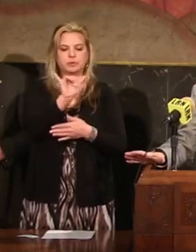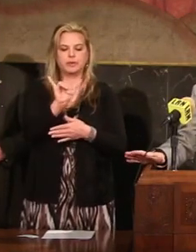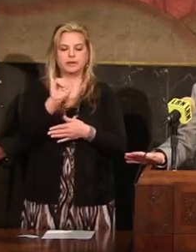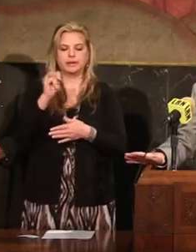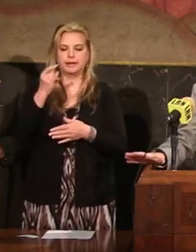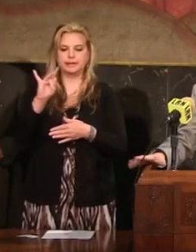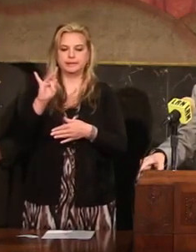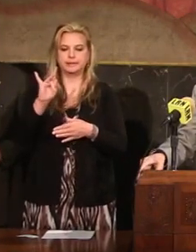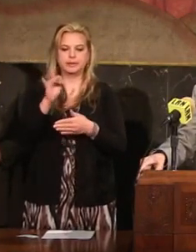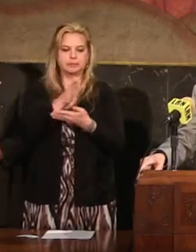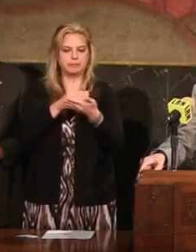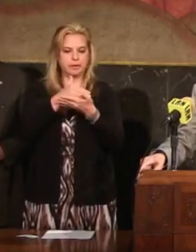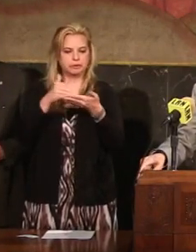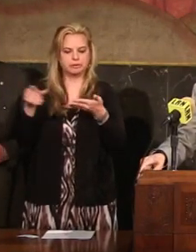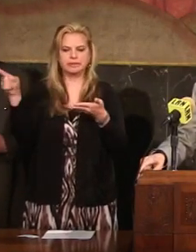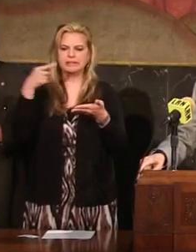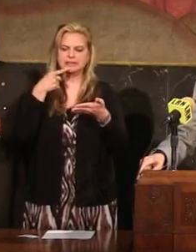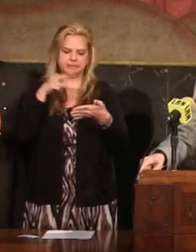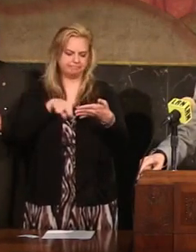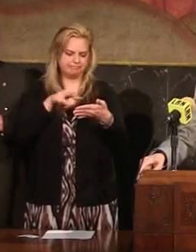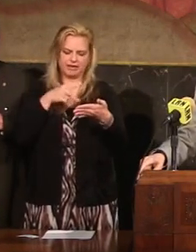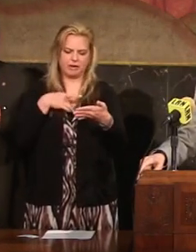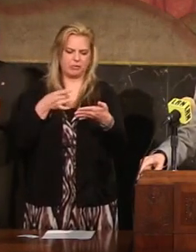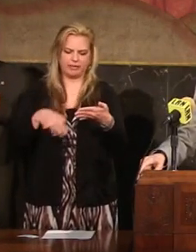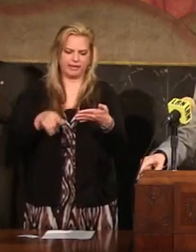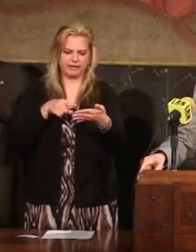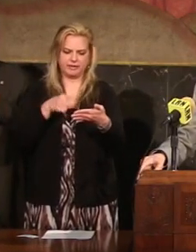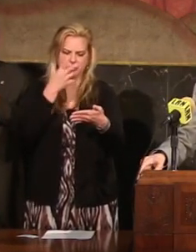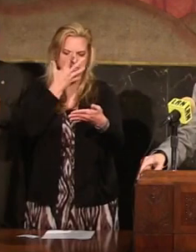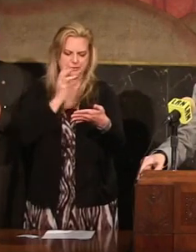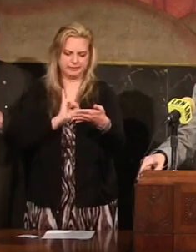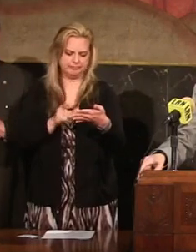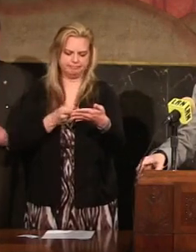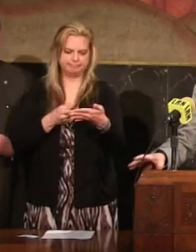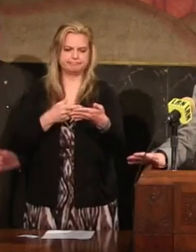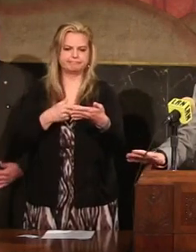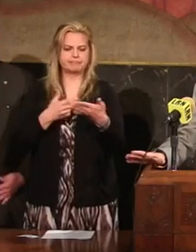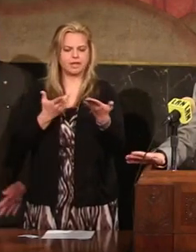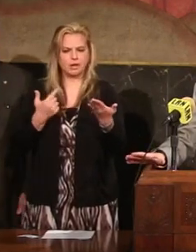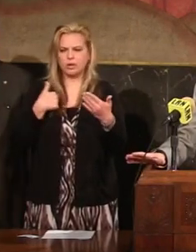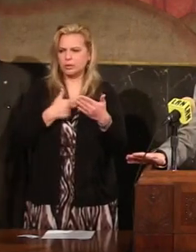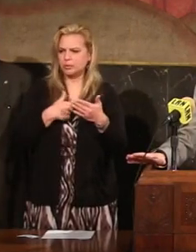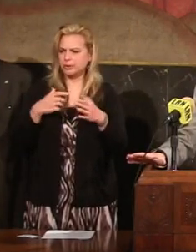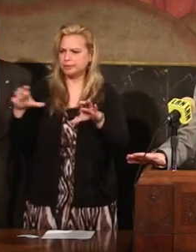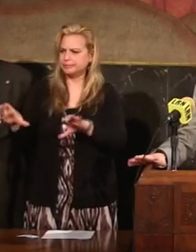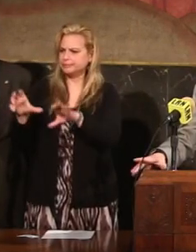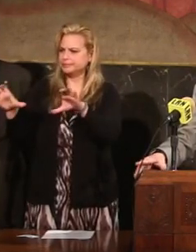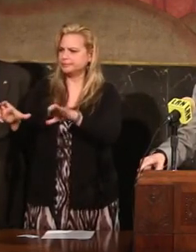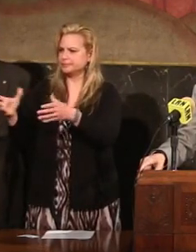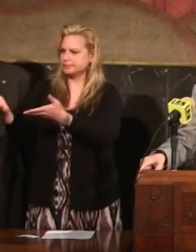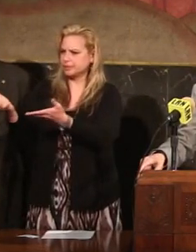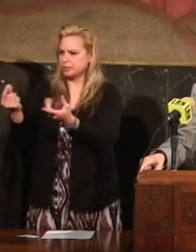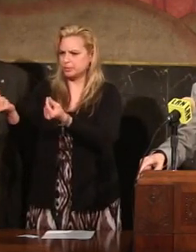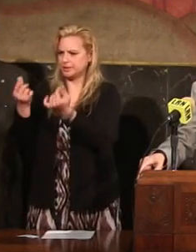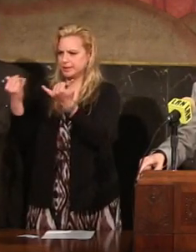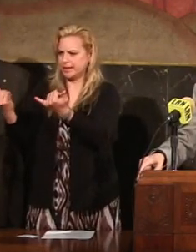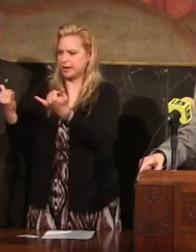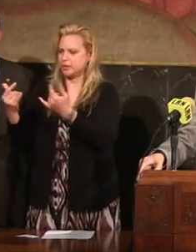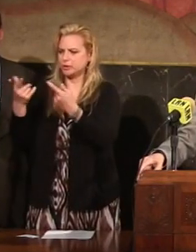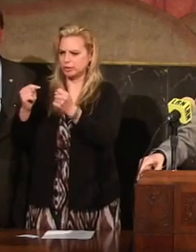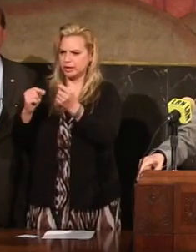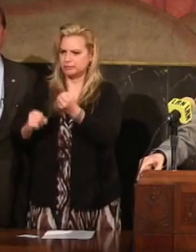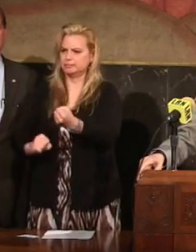said we didn't like the way it looked, and that in order to do what we're presently doing this year, to provide a small boost to education, we